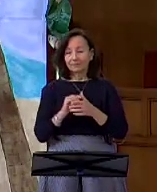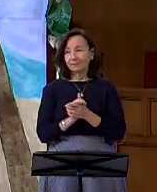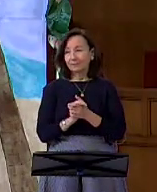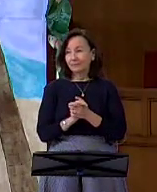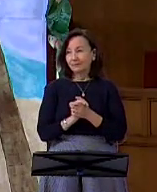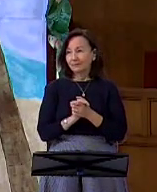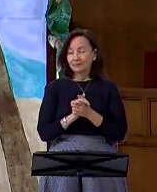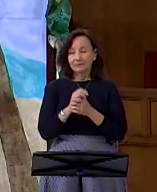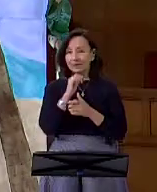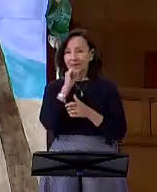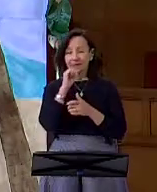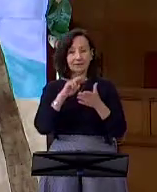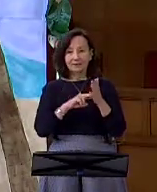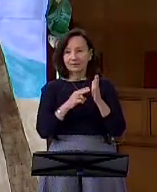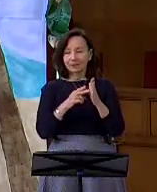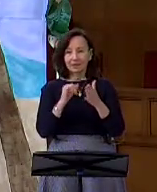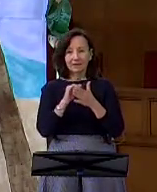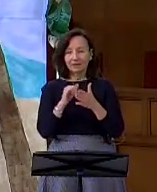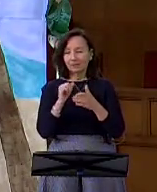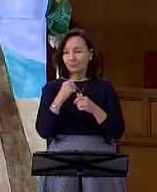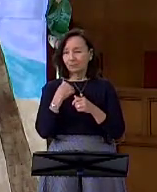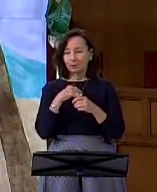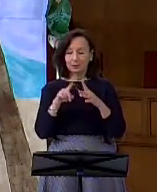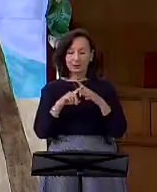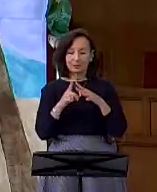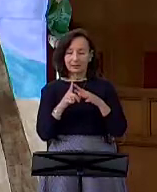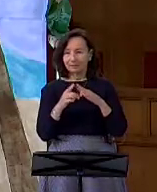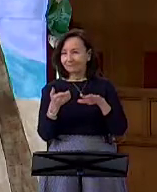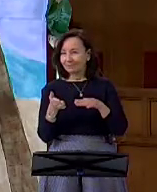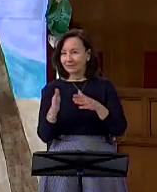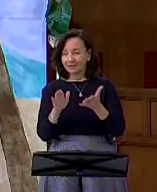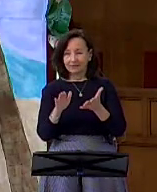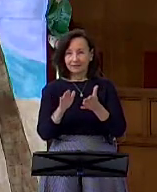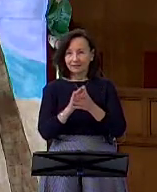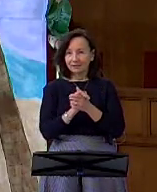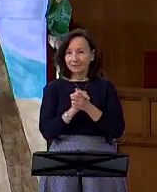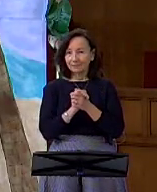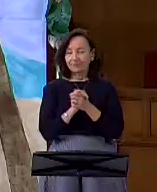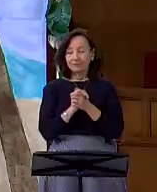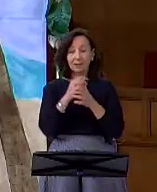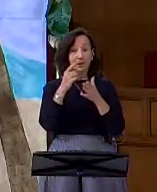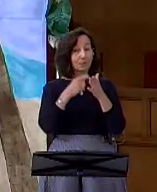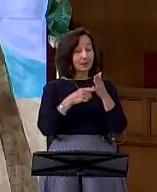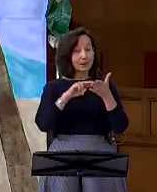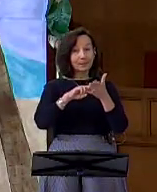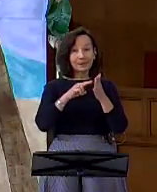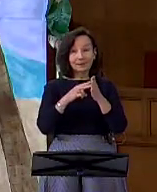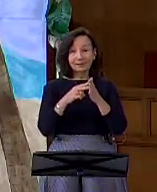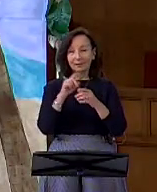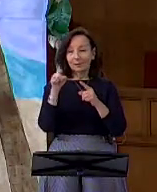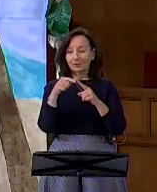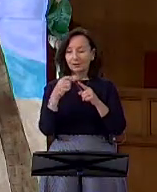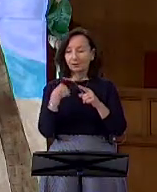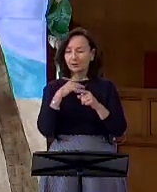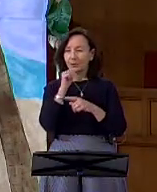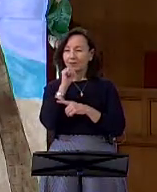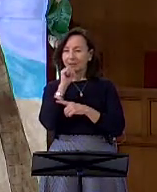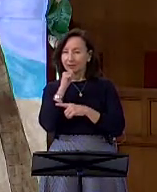It does not mean that we will escape a mortal death. What it means that when we are